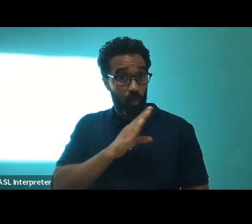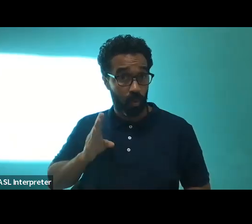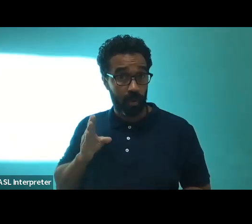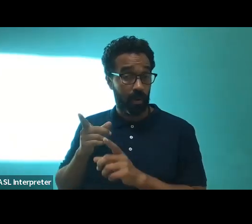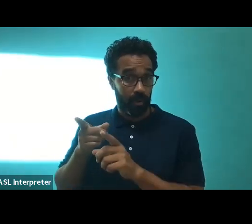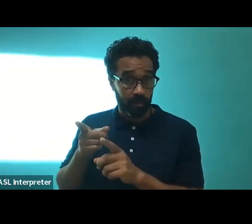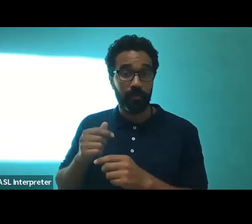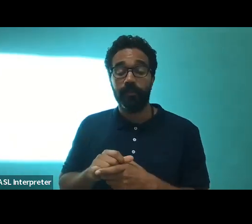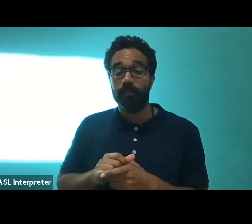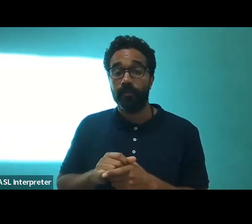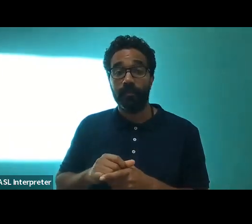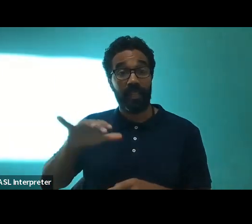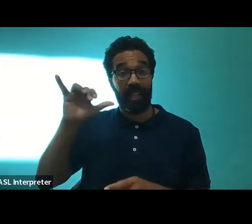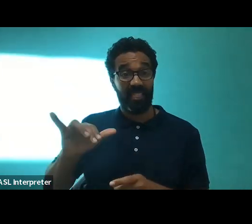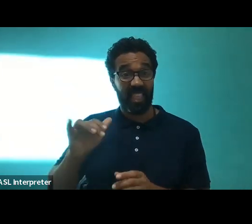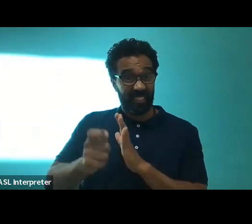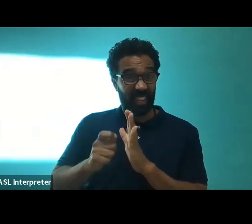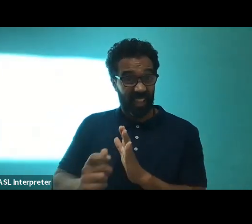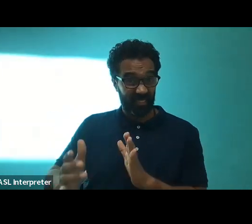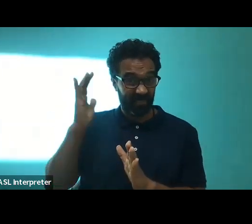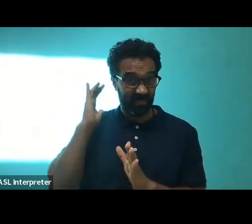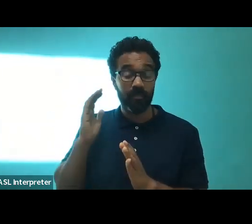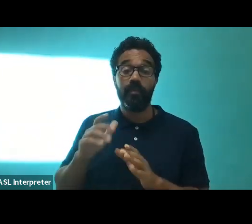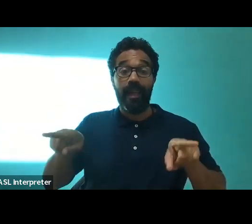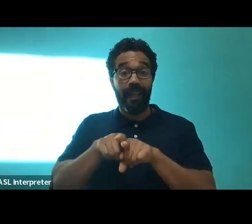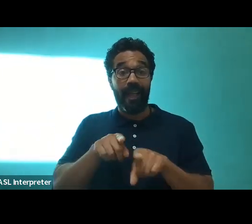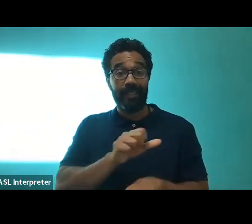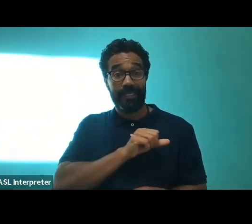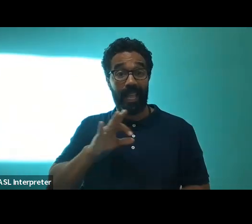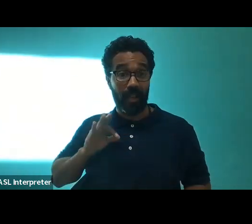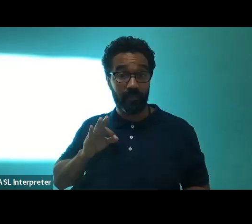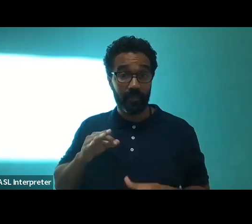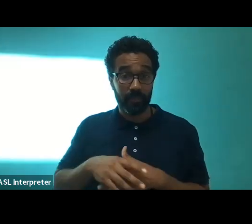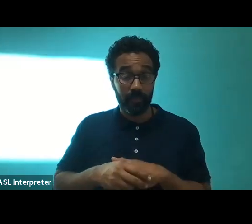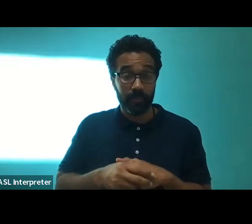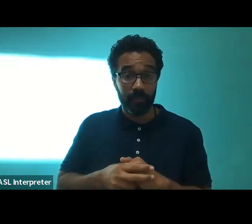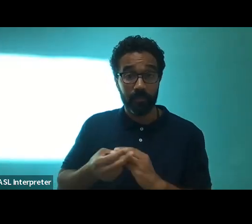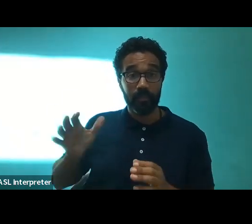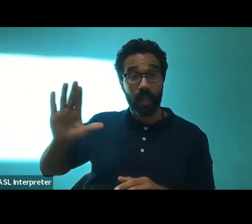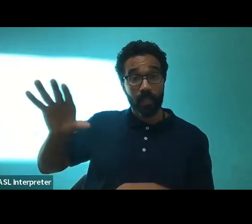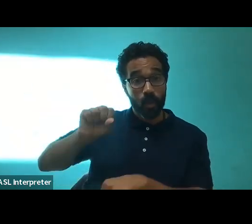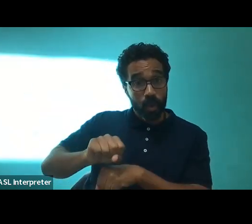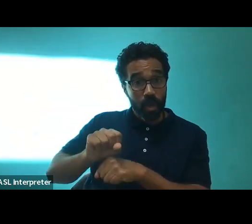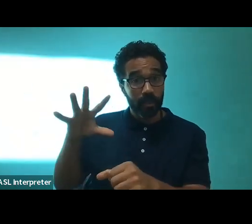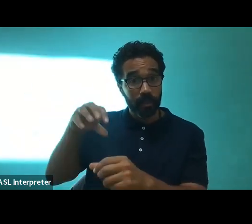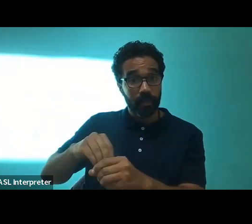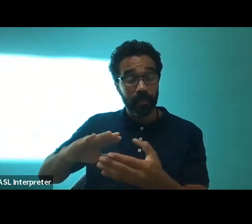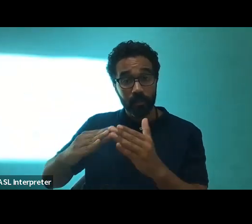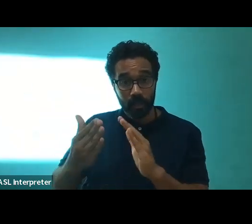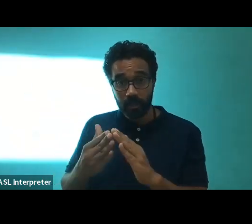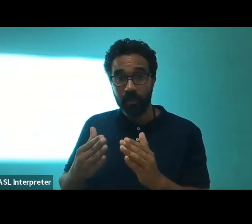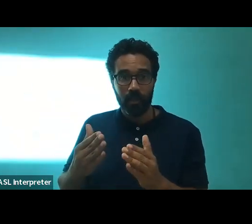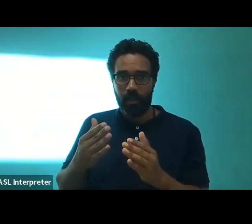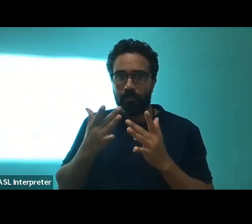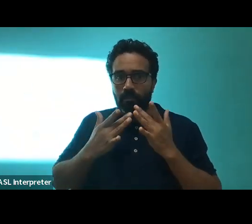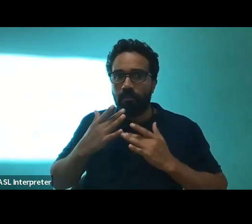which in those days acted as their staff for what work they were doing in the community since they had little